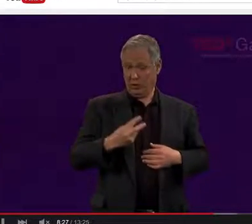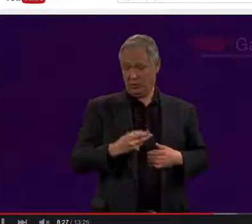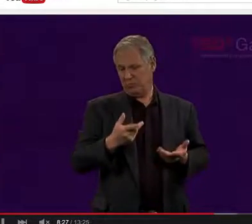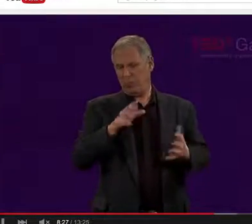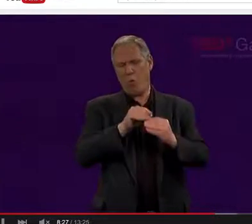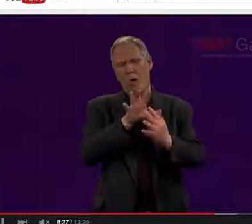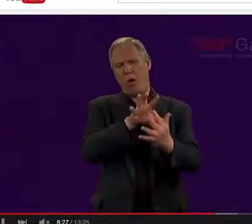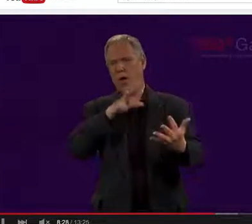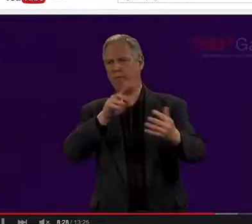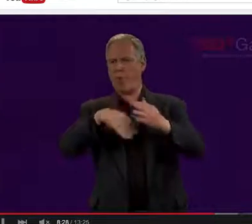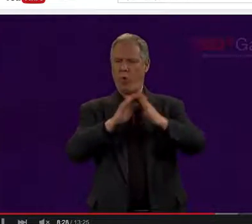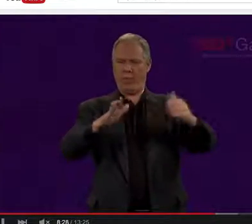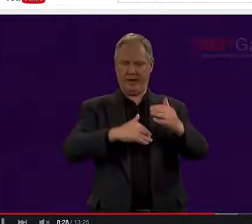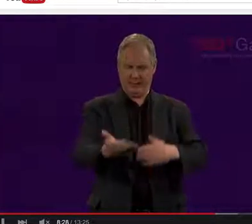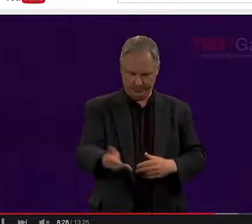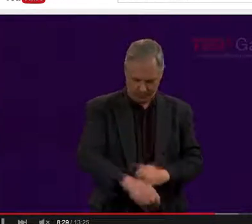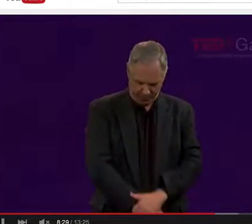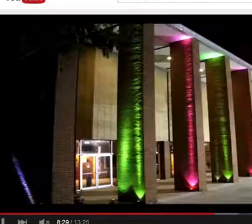It was very inspirational.